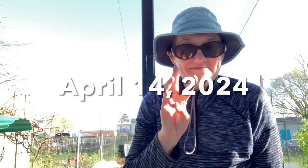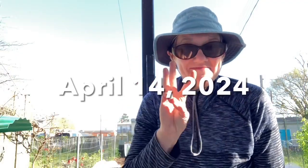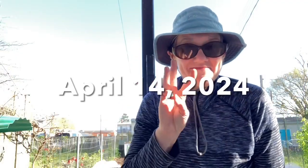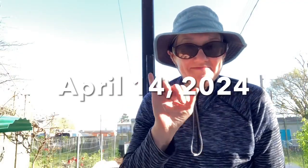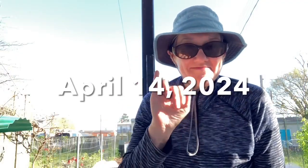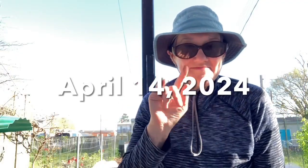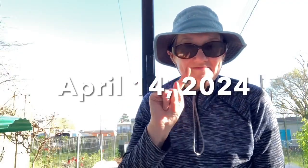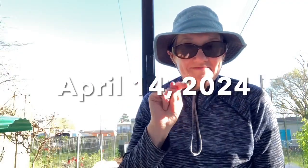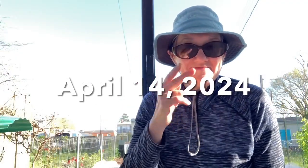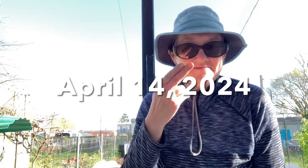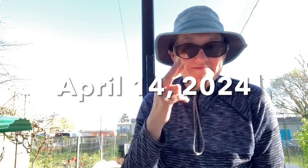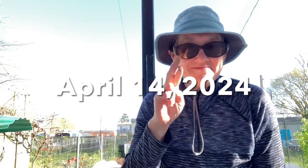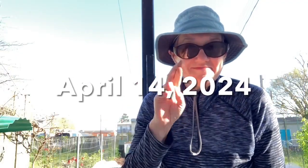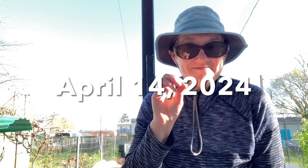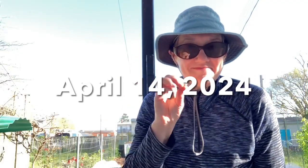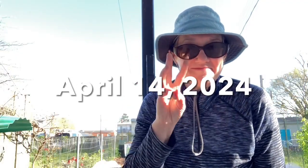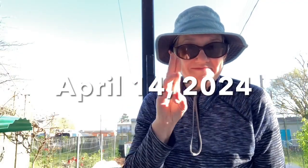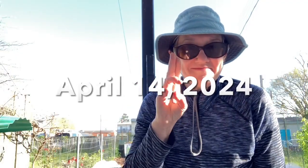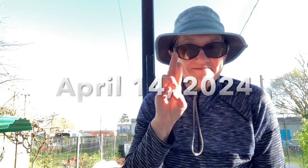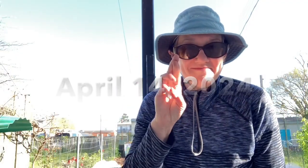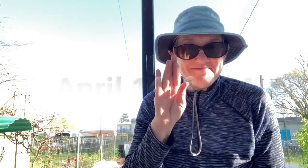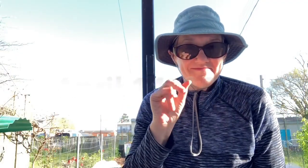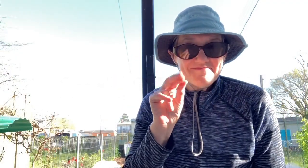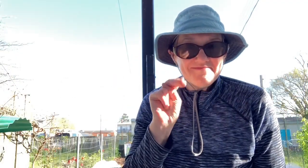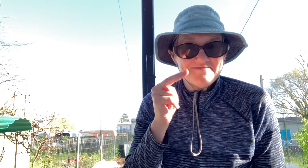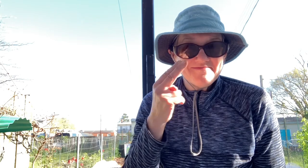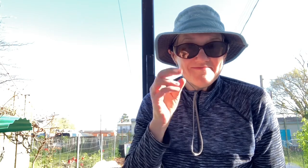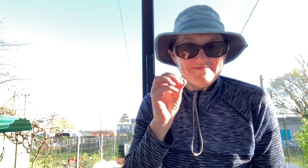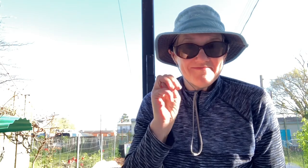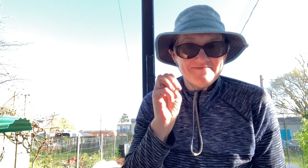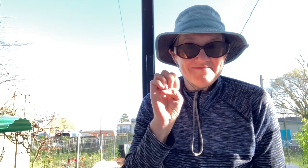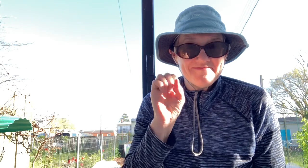to Withrow Urban Homestead.